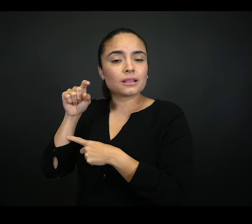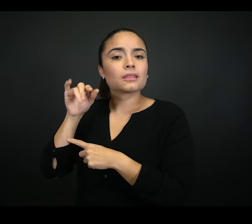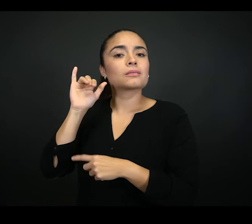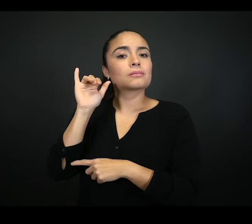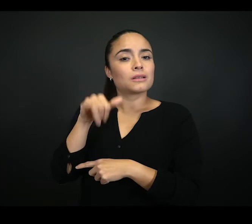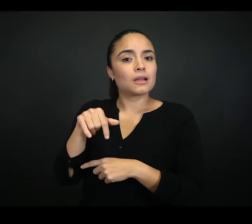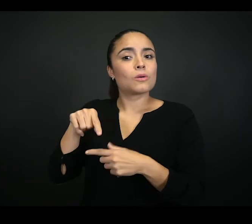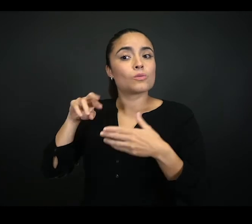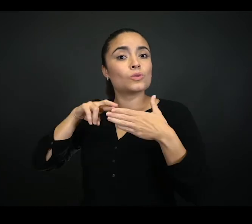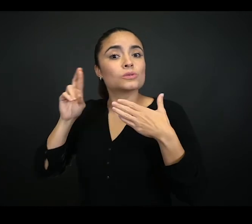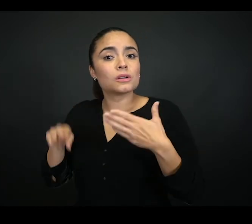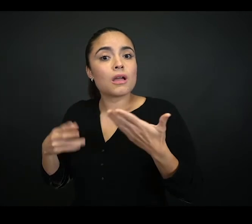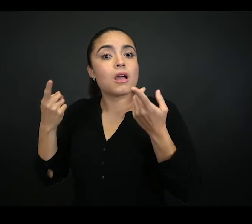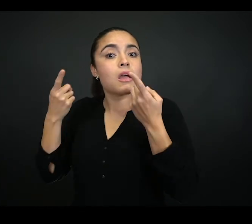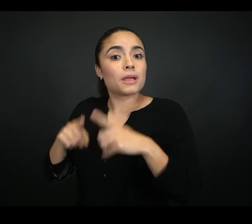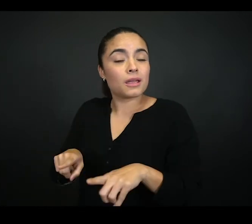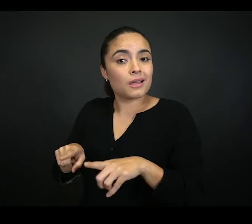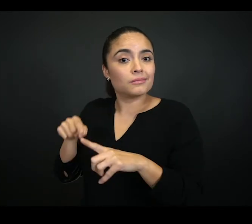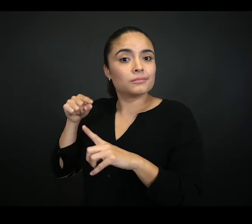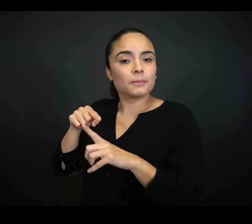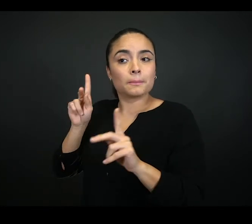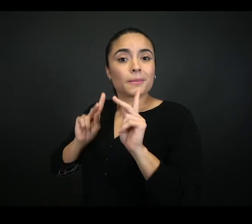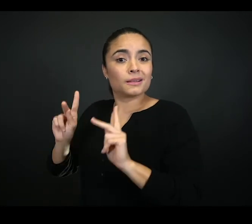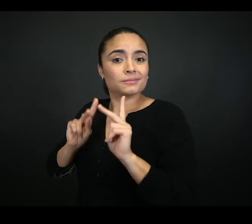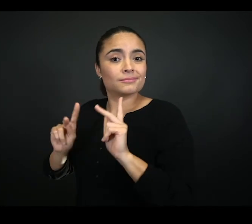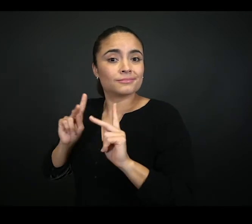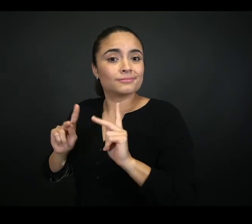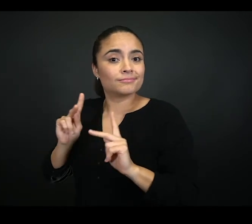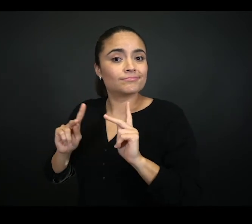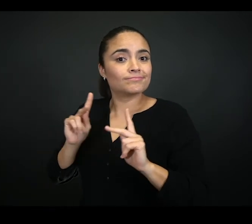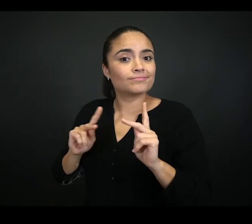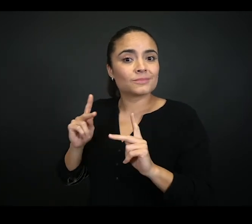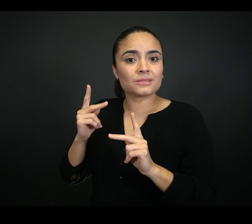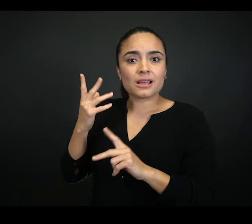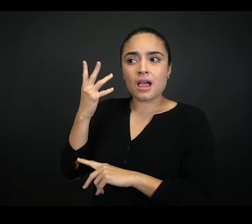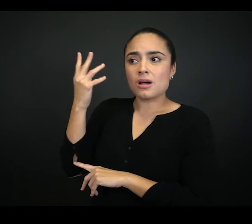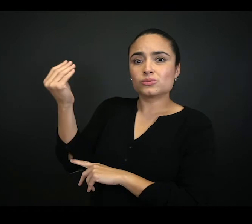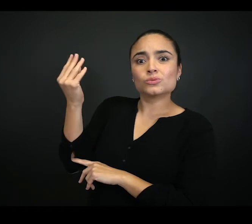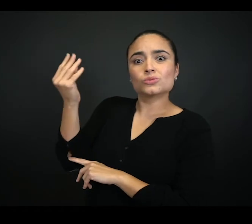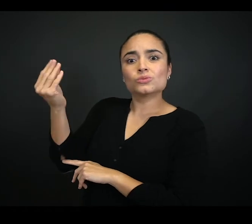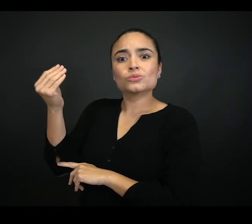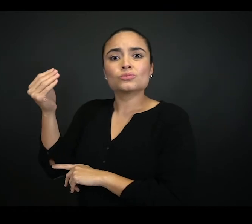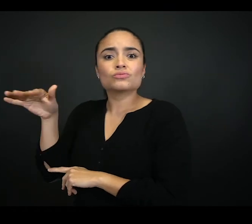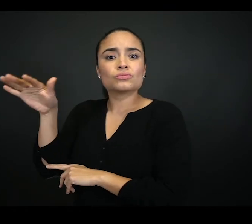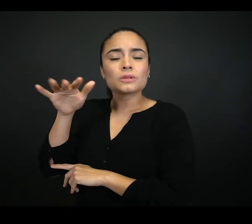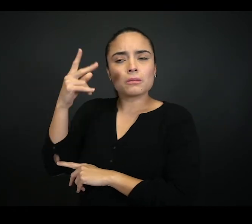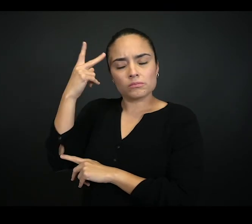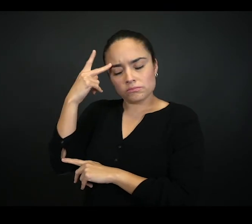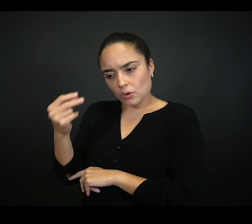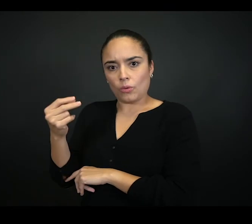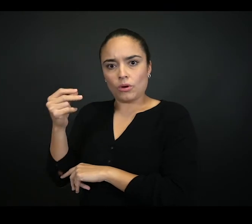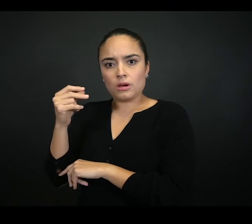contamination of the drug supply has resulted in people really being hard to rouse. So people